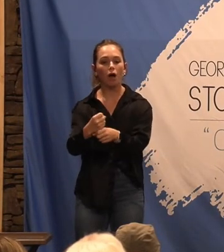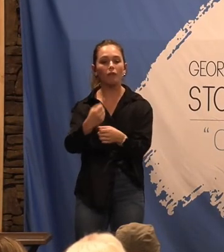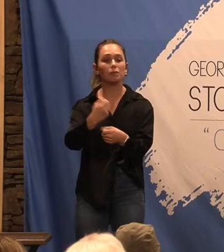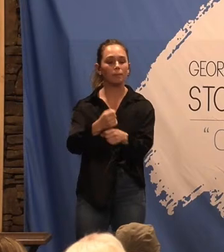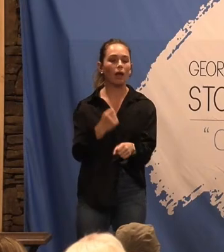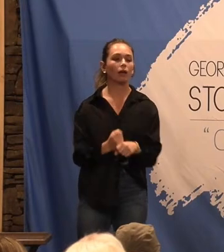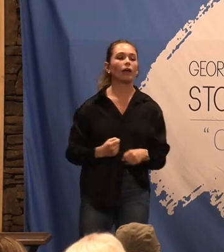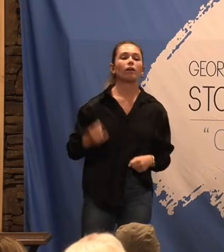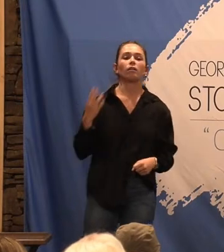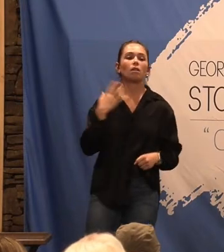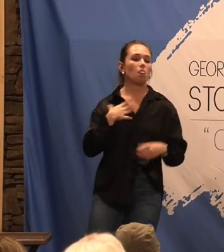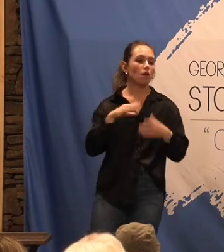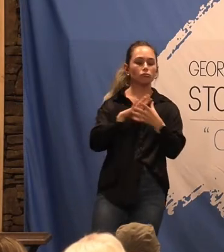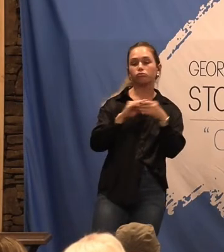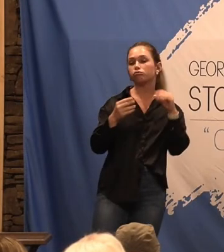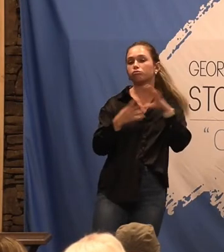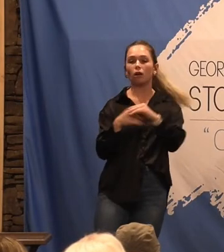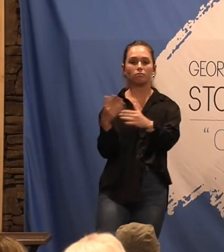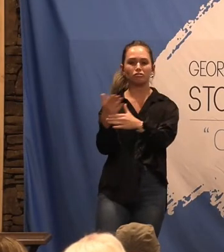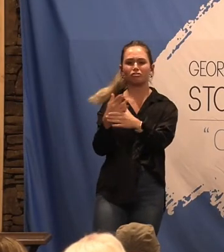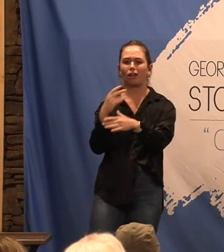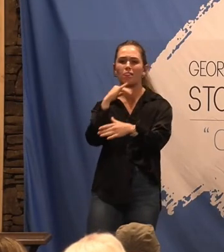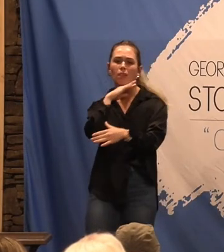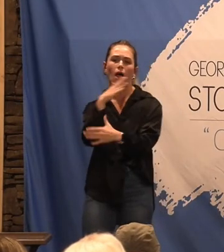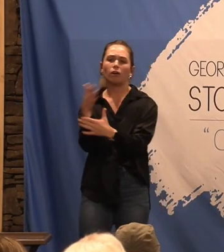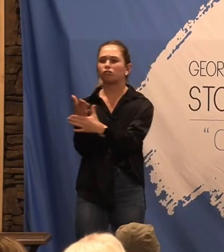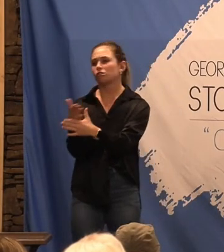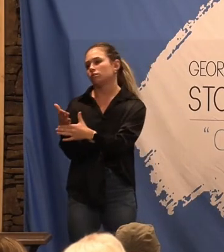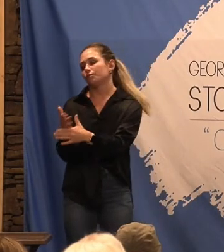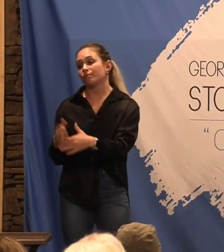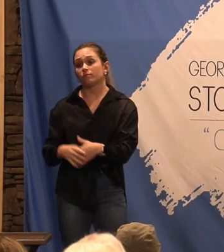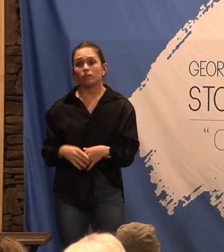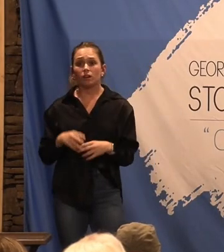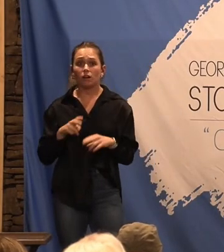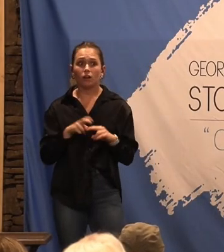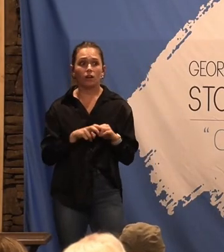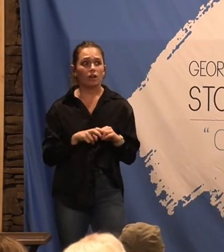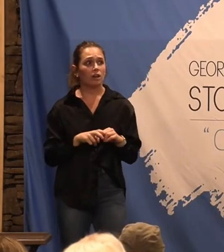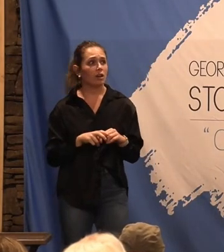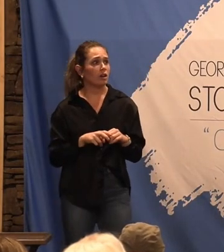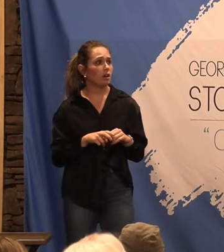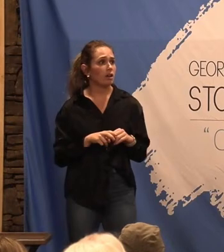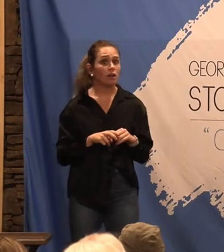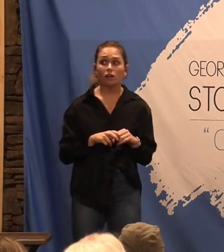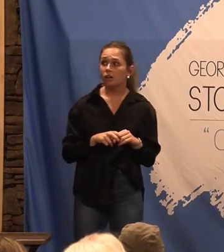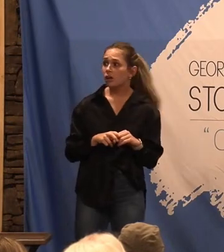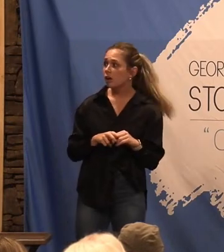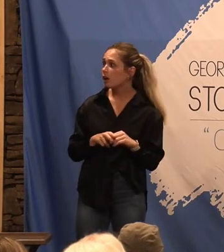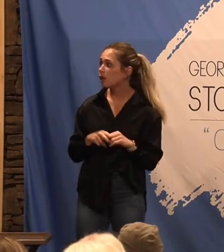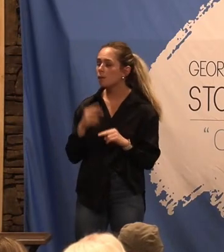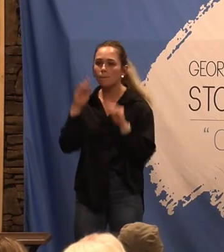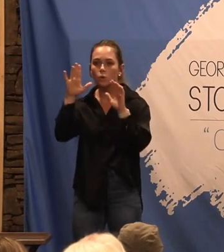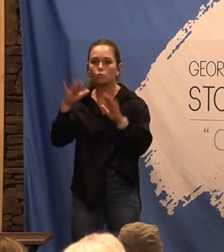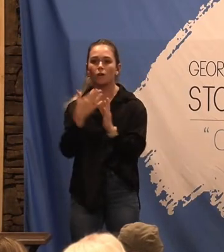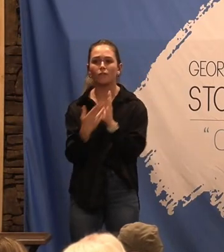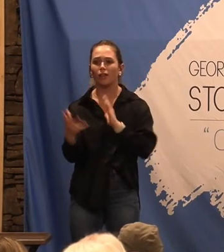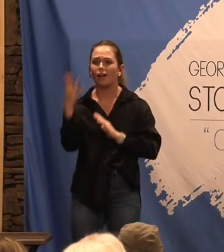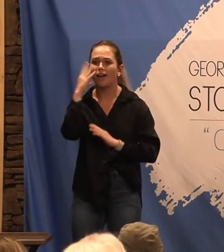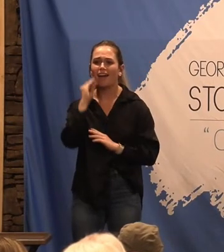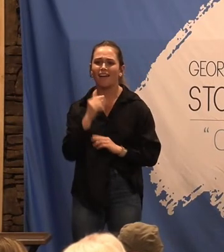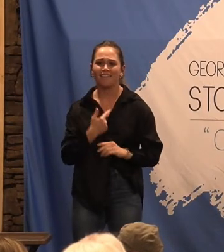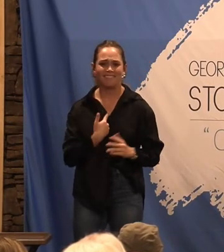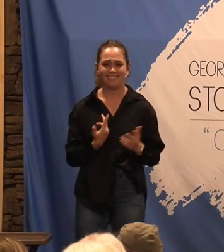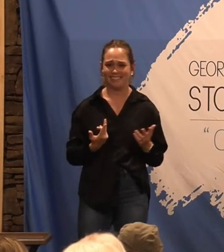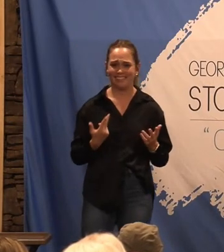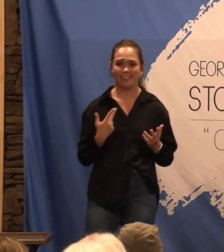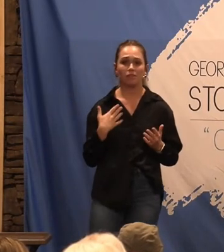telling tales on each other. And I was just sitting there like, I thought it was the most wonderful thing I'd ever heard.